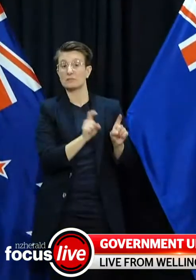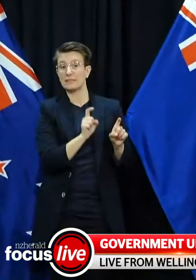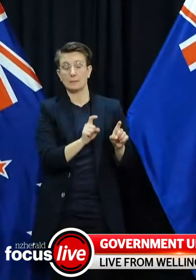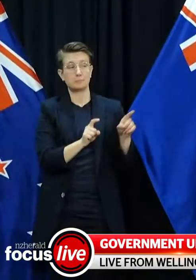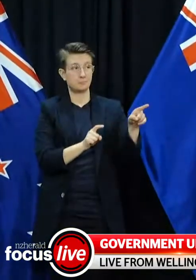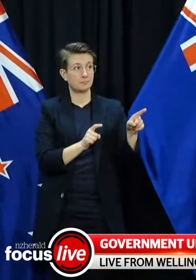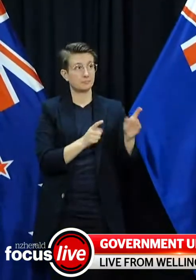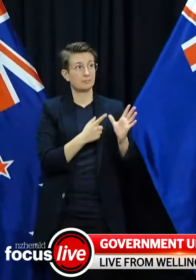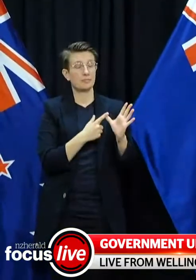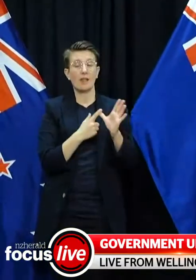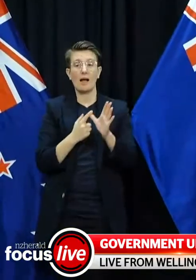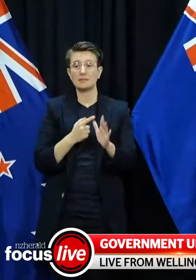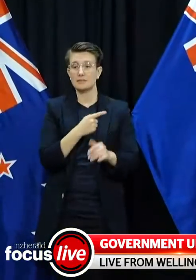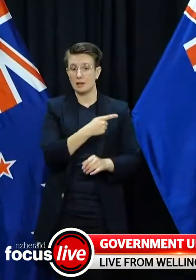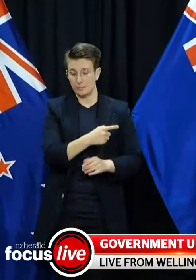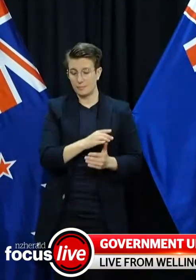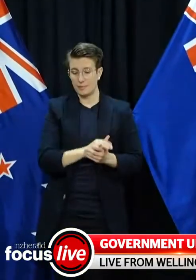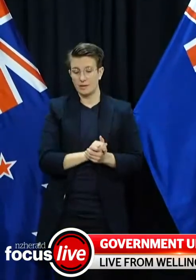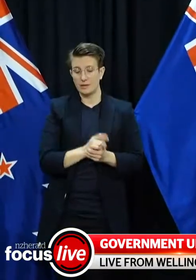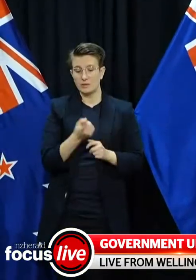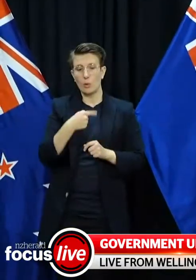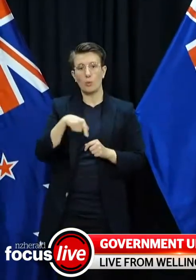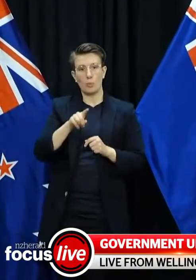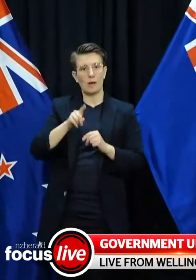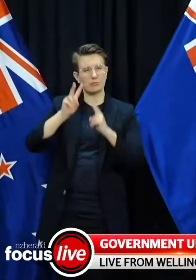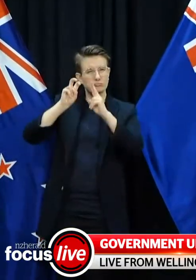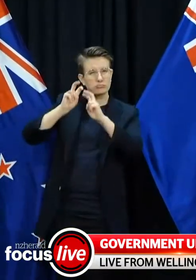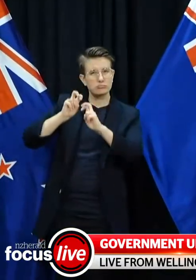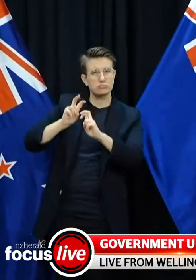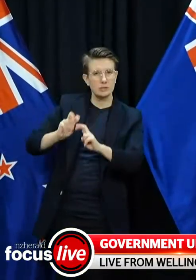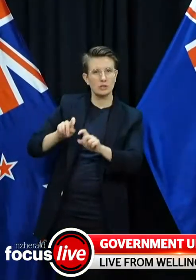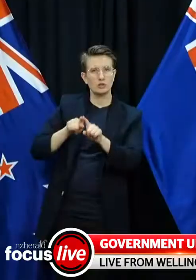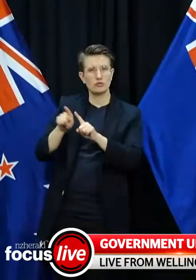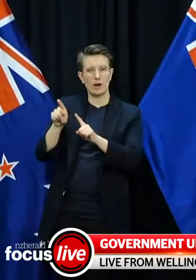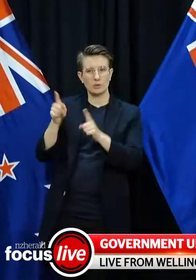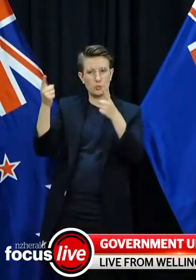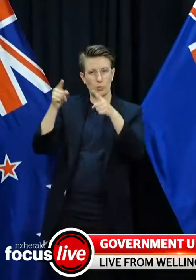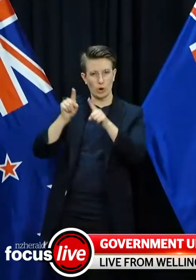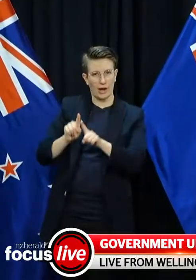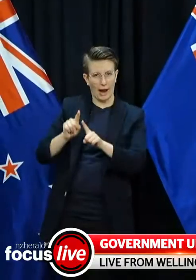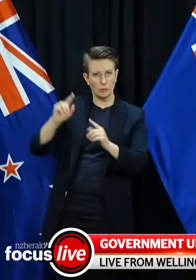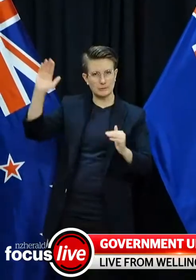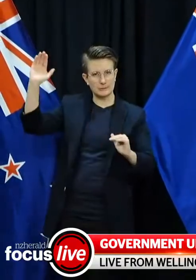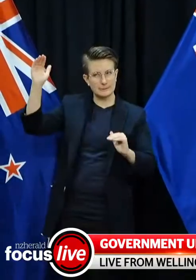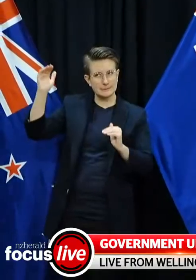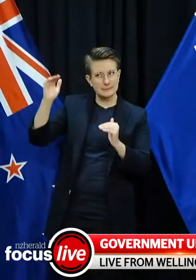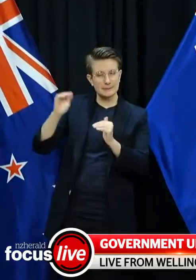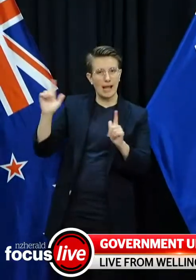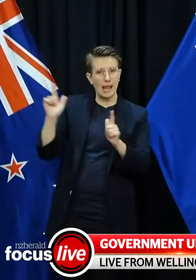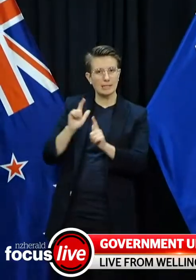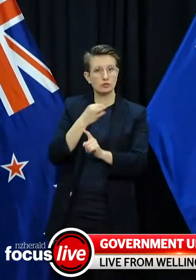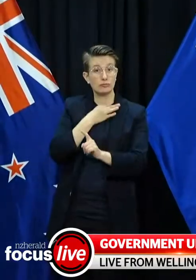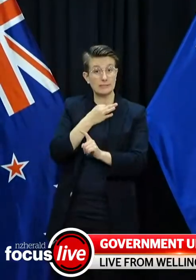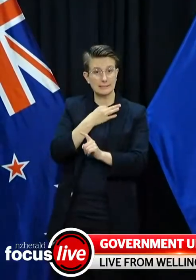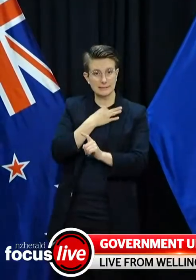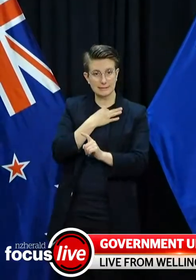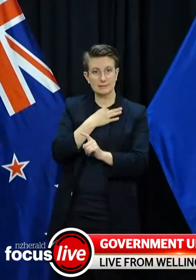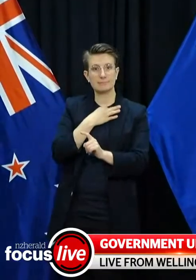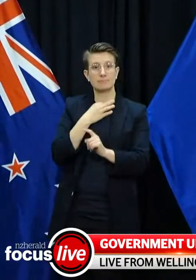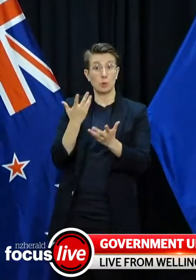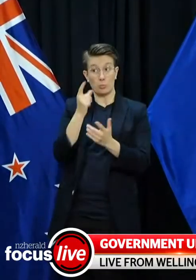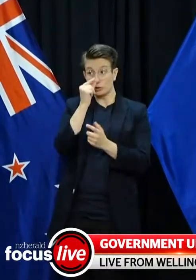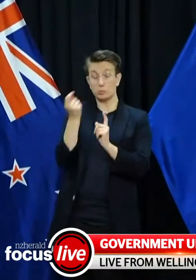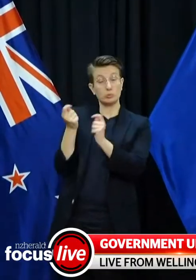As we do improve the models, you might expect some of those threat bands, the coastal threat bands, to change. So rather than being a point in time where we